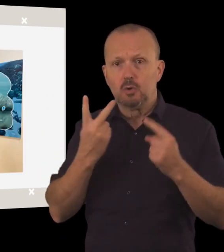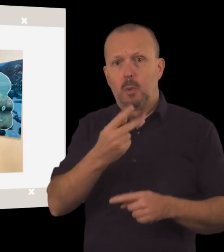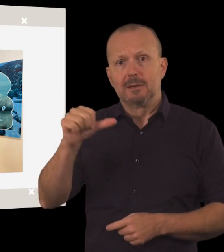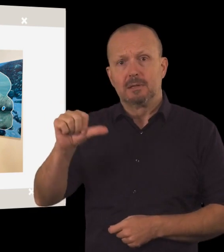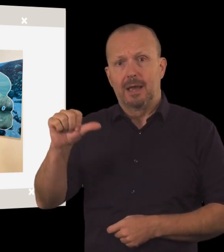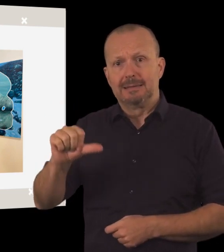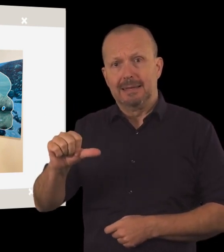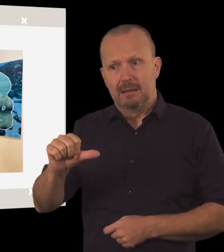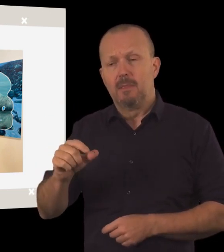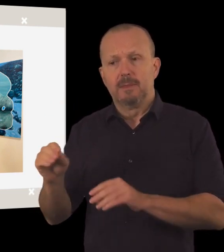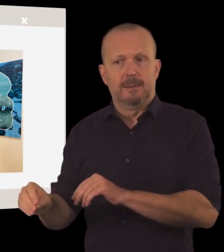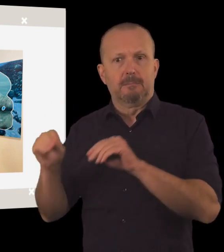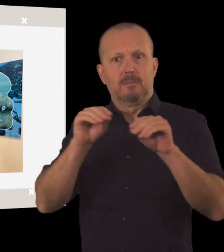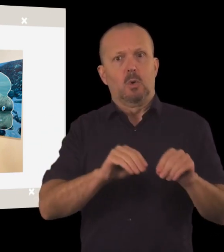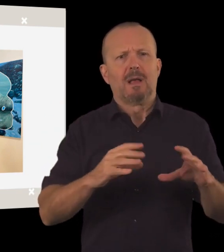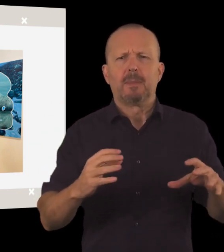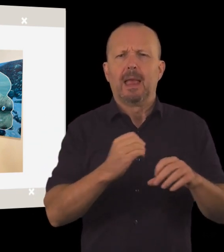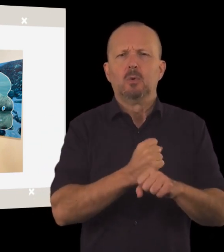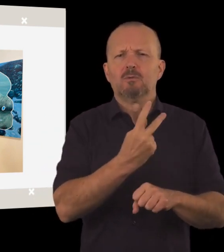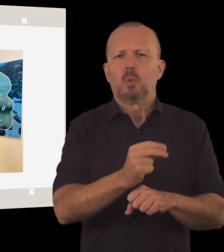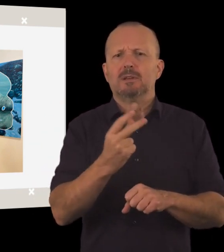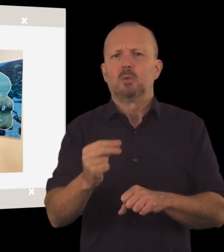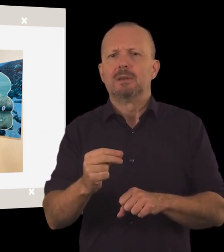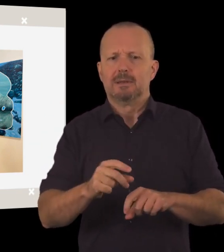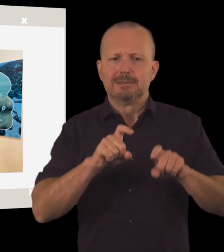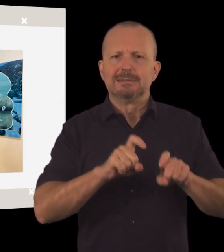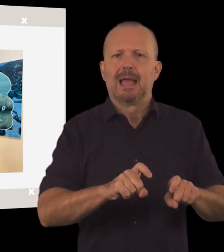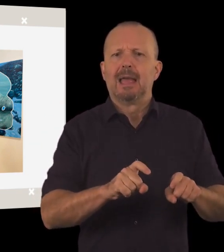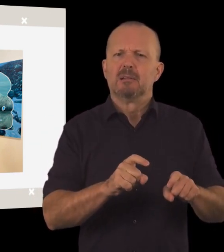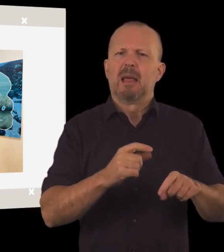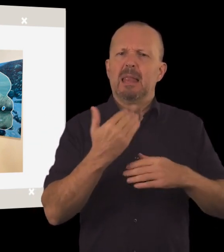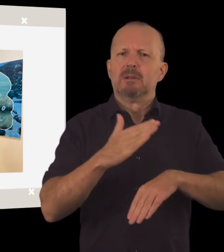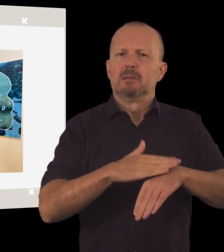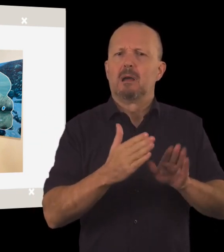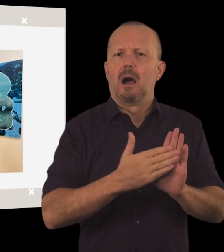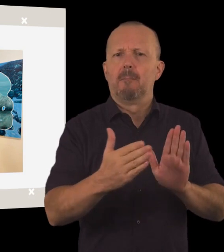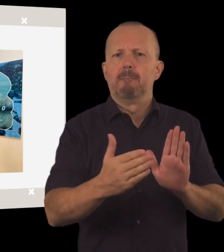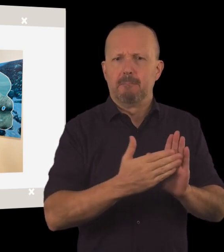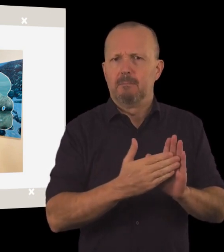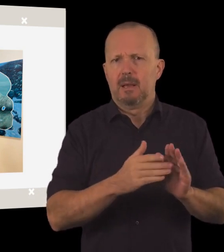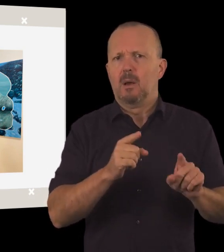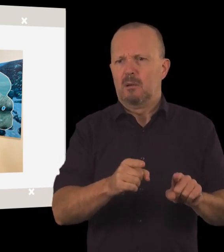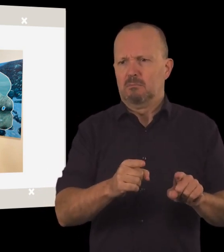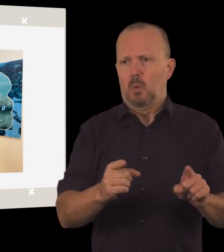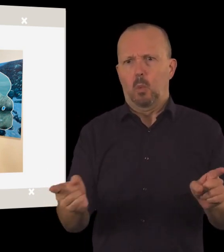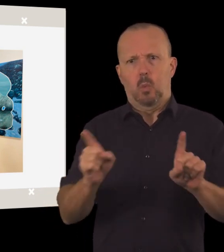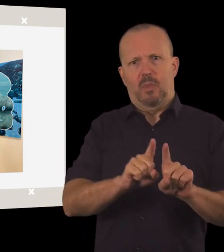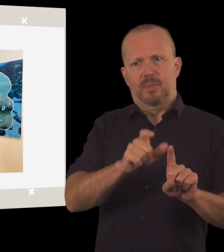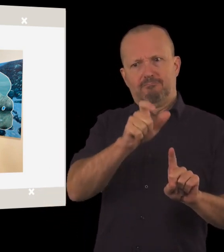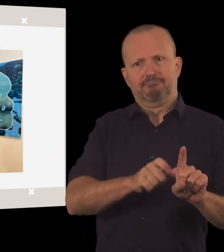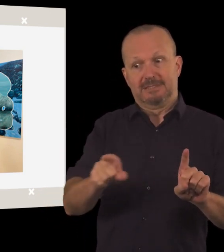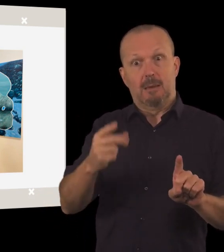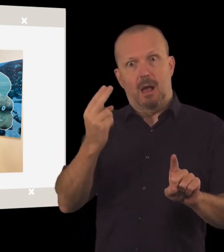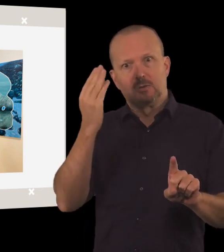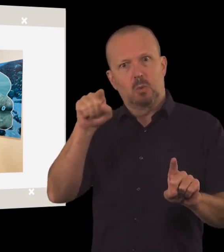school in 2019 and I did a residency at the end of 2020 with a few of my mates that I went to art school with, and we're all